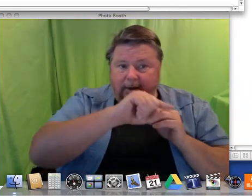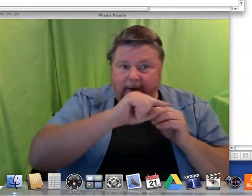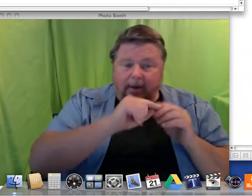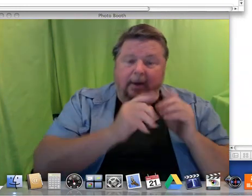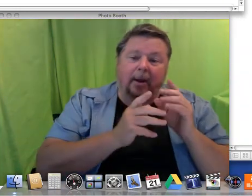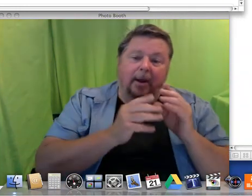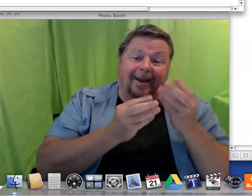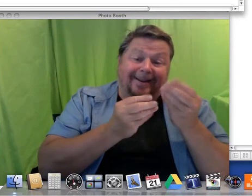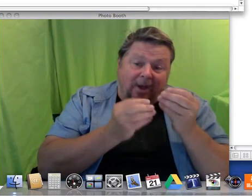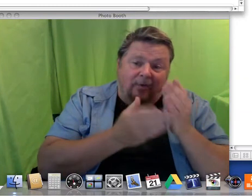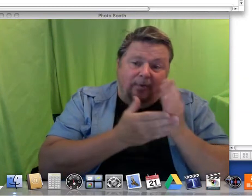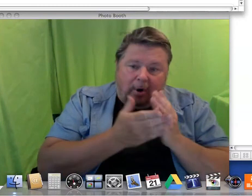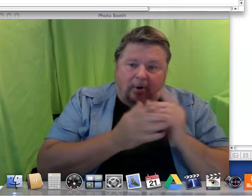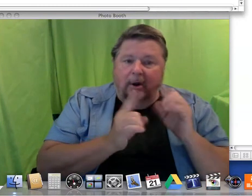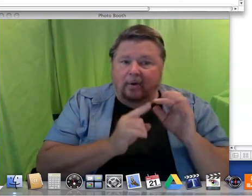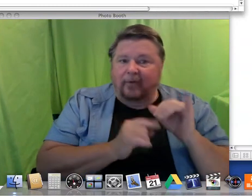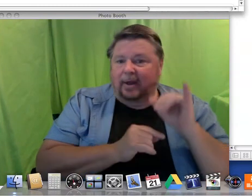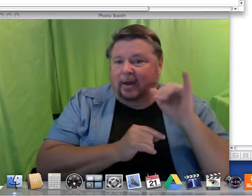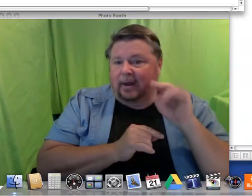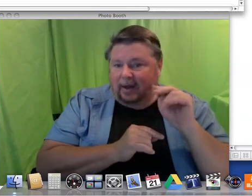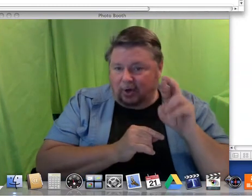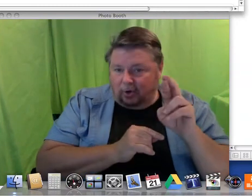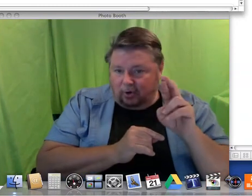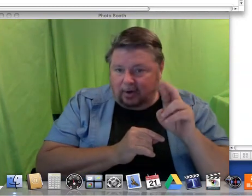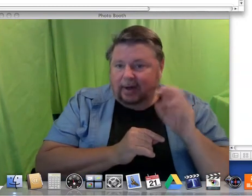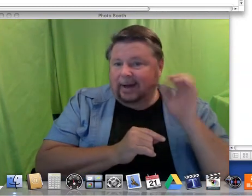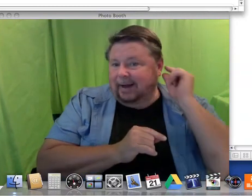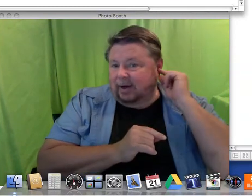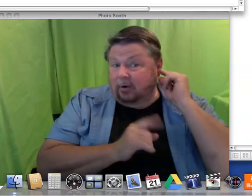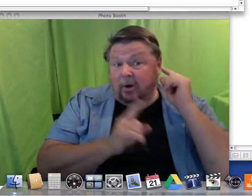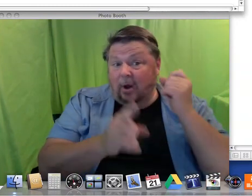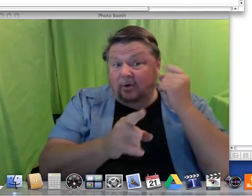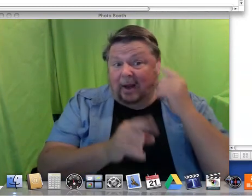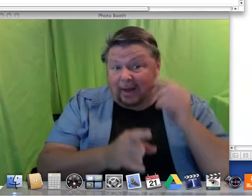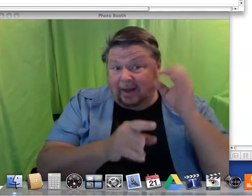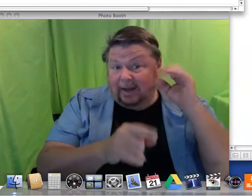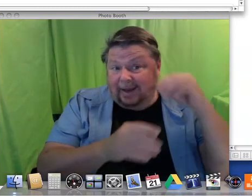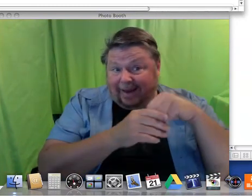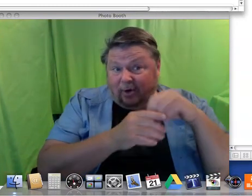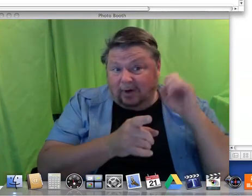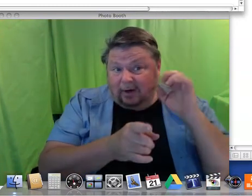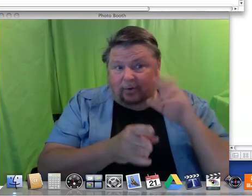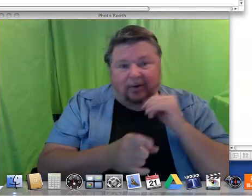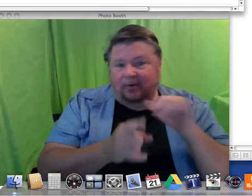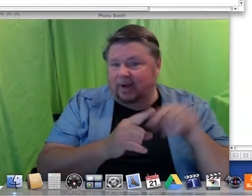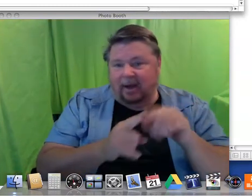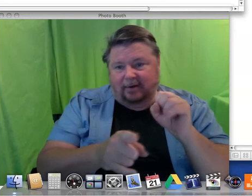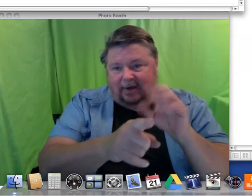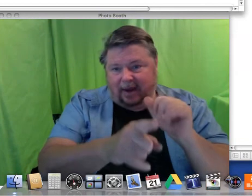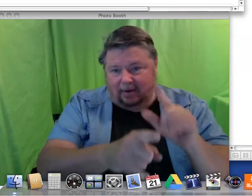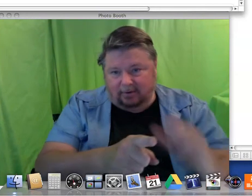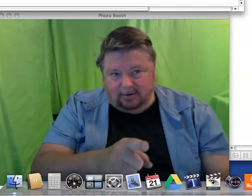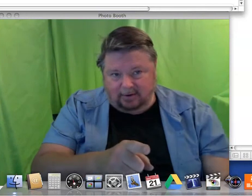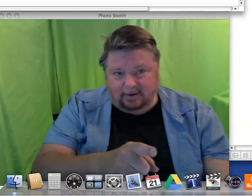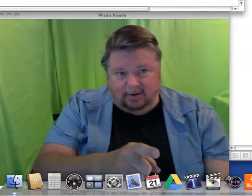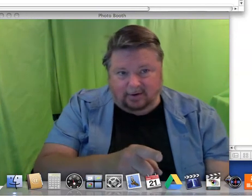on soft part of the inner ear. Now understand, the inner ear, this is not to